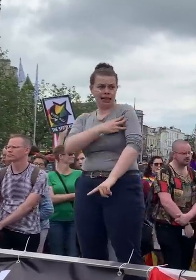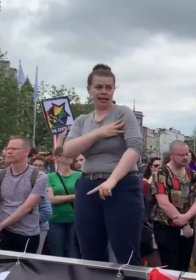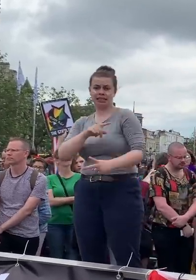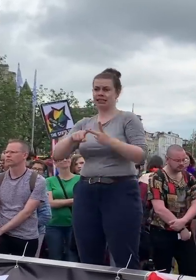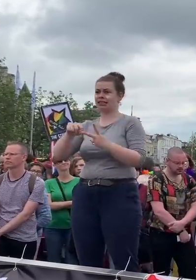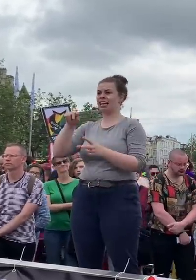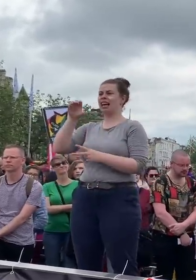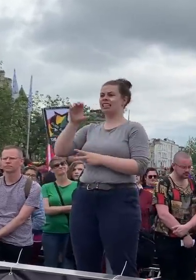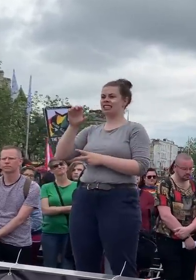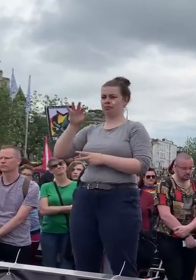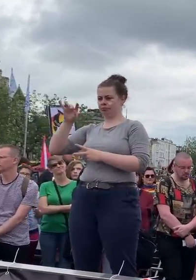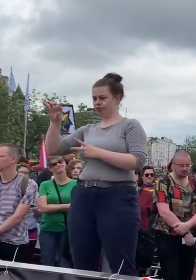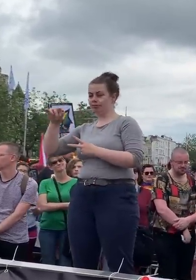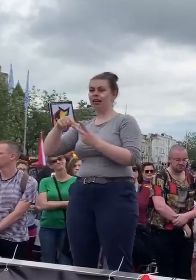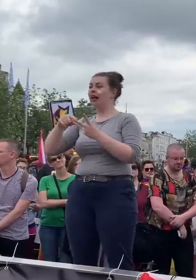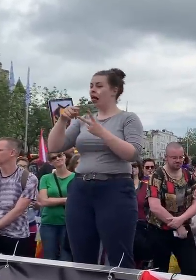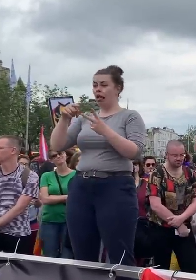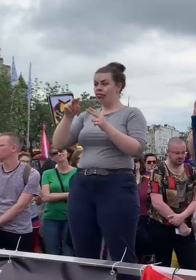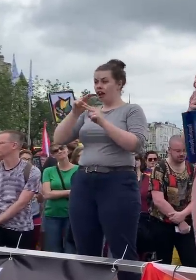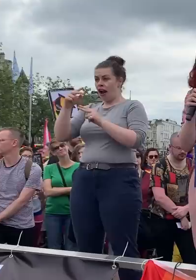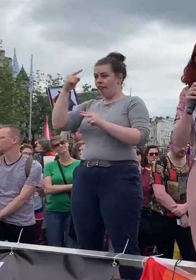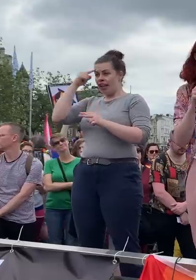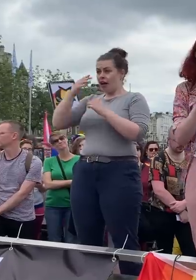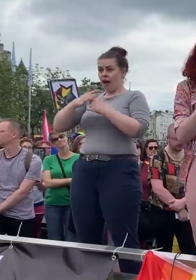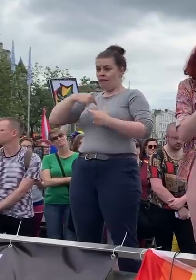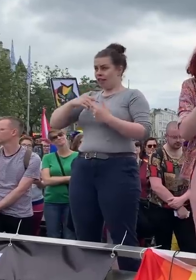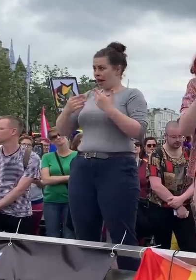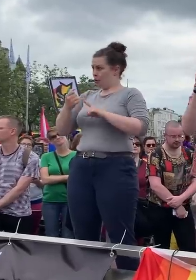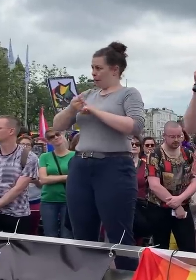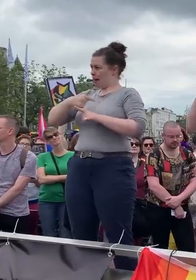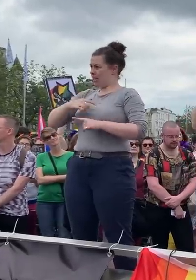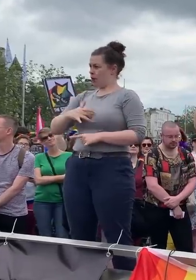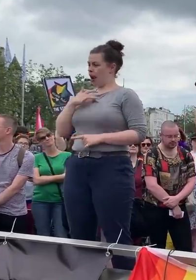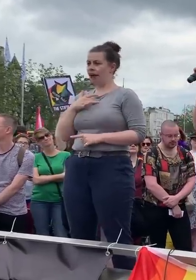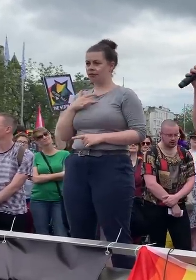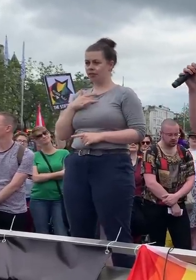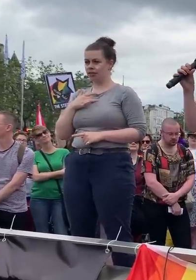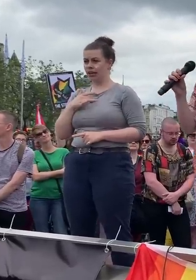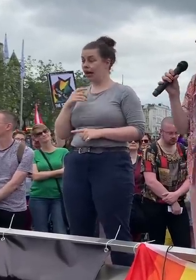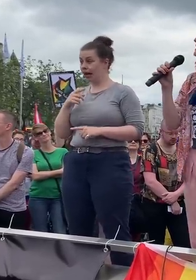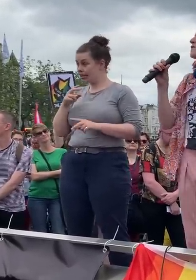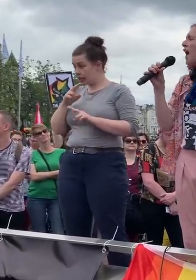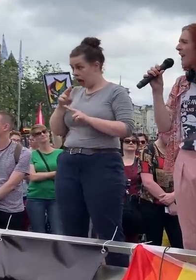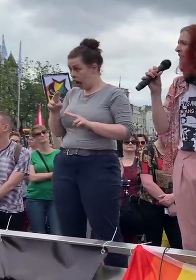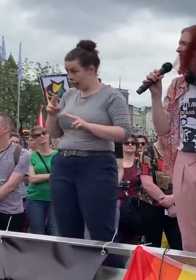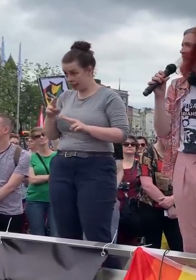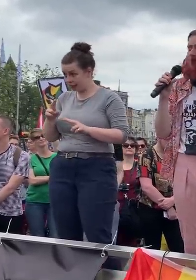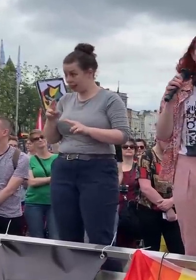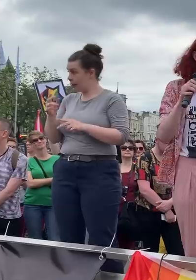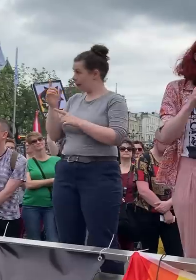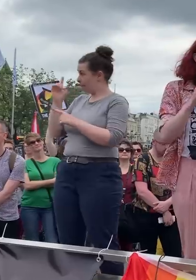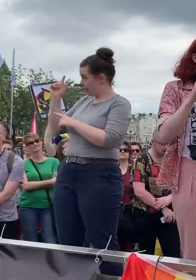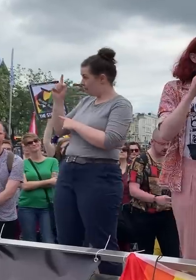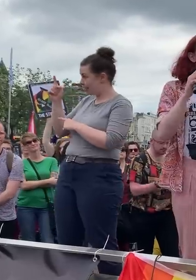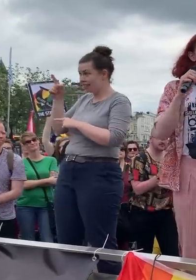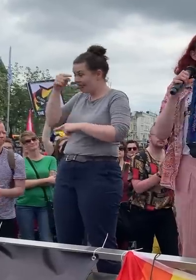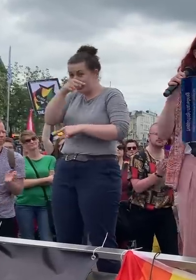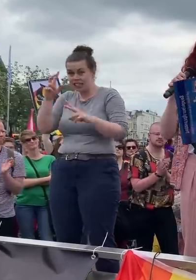PSNI, without consulting on the potential impact that would have on the community isn't just ill-advised, it's violent.